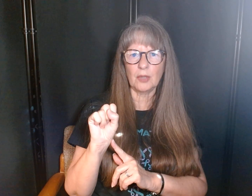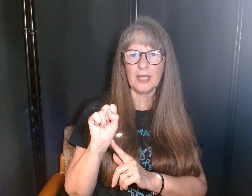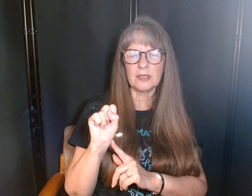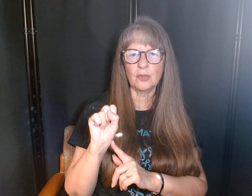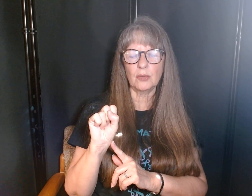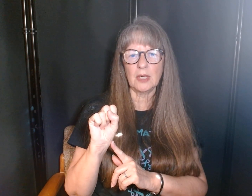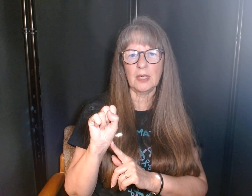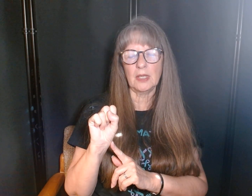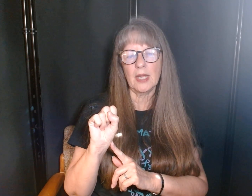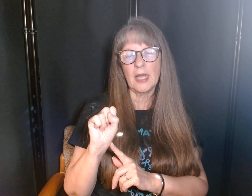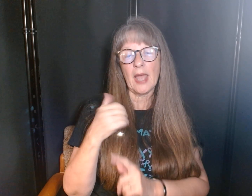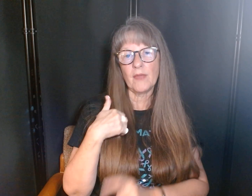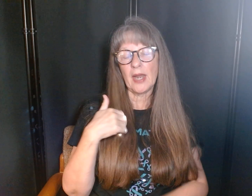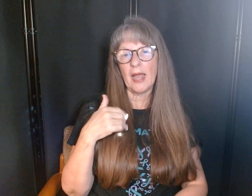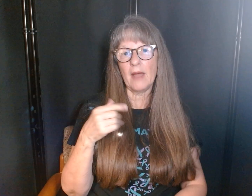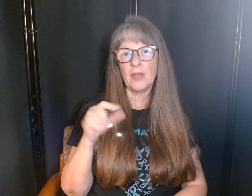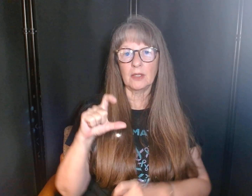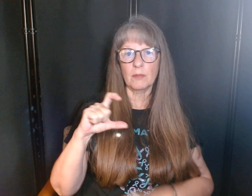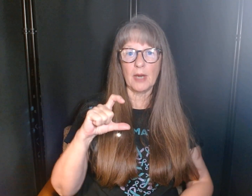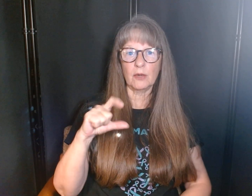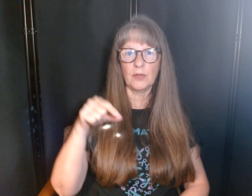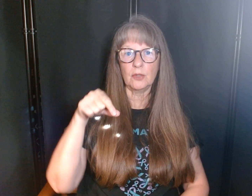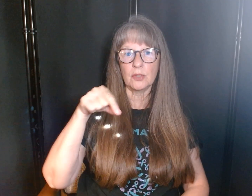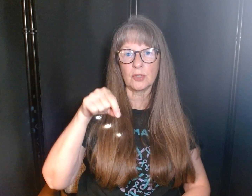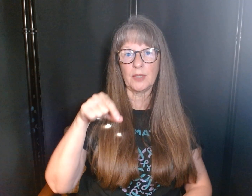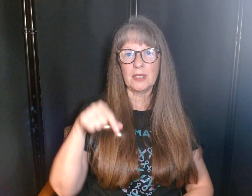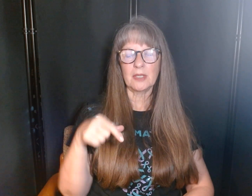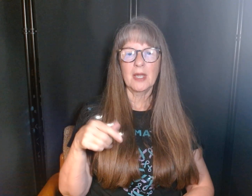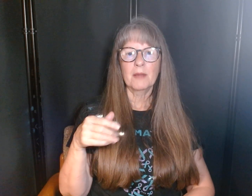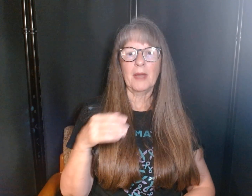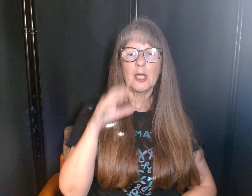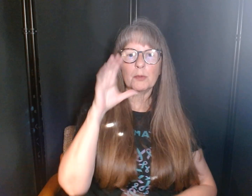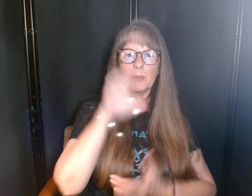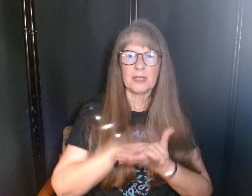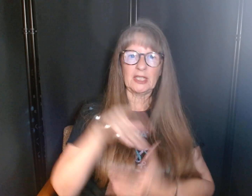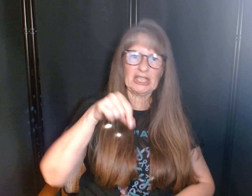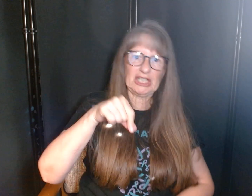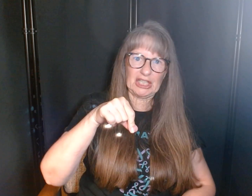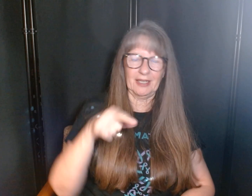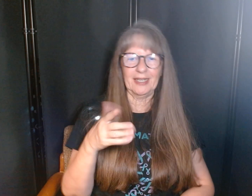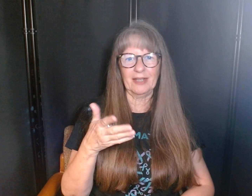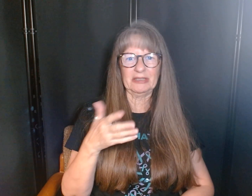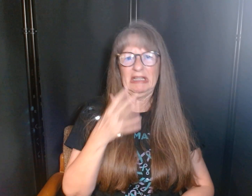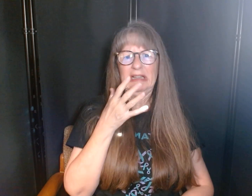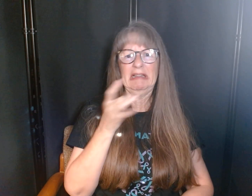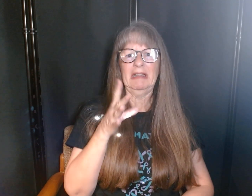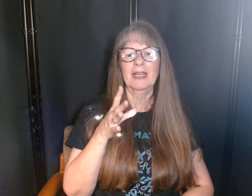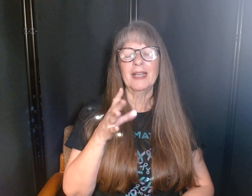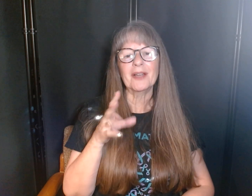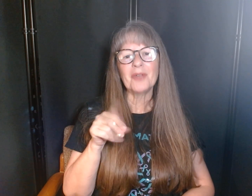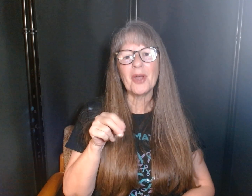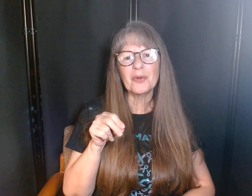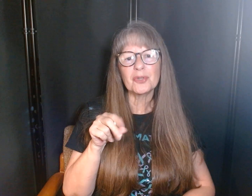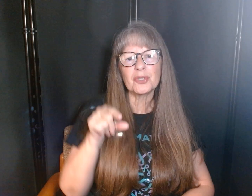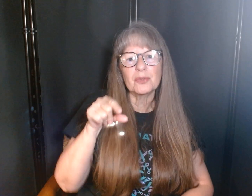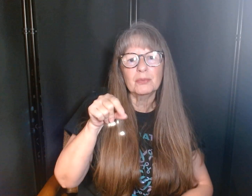electrolytes, you can have that. I have that little bottle that you just squeeze. My husband was like, and he goes, and I go, no, you just do